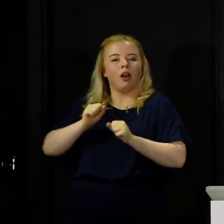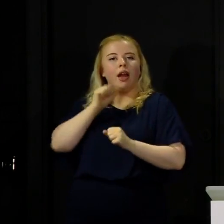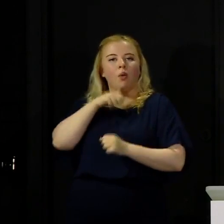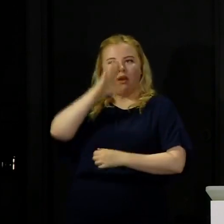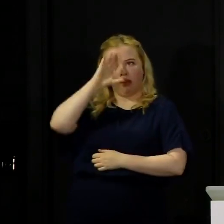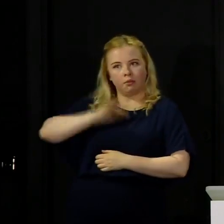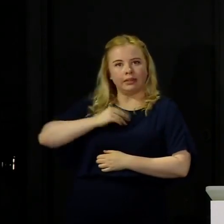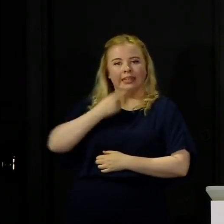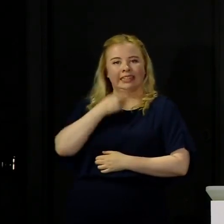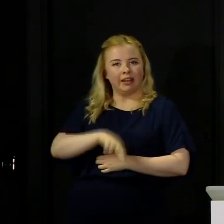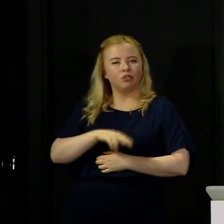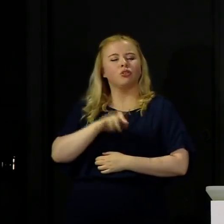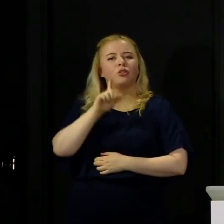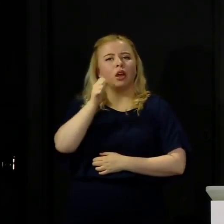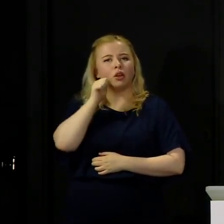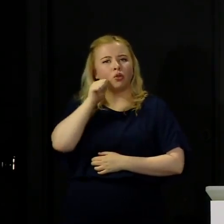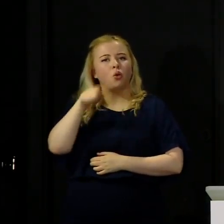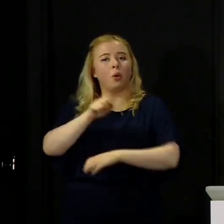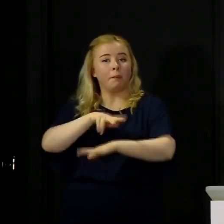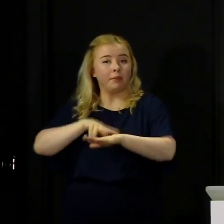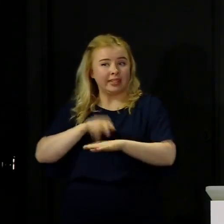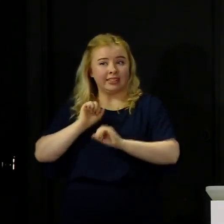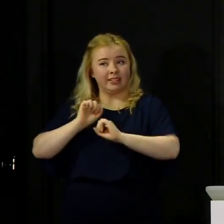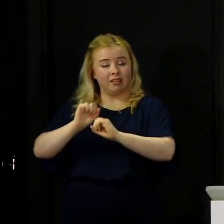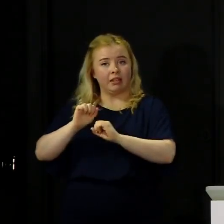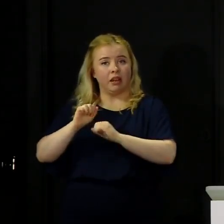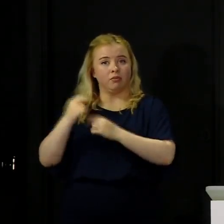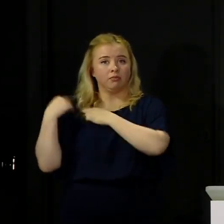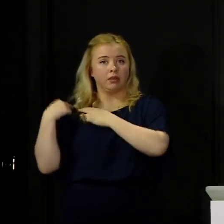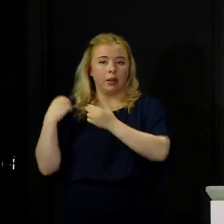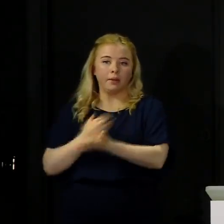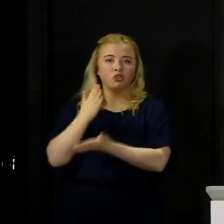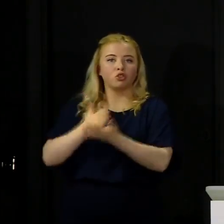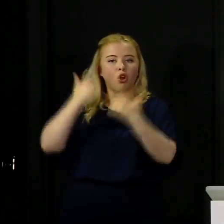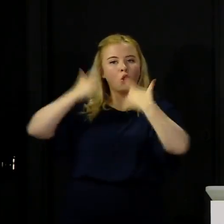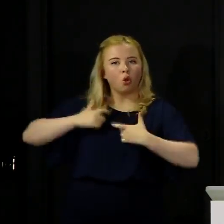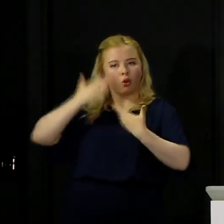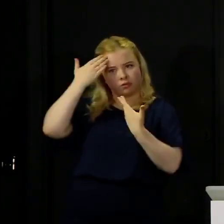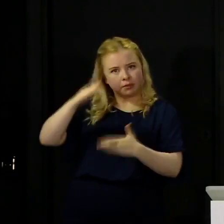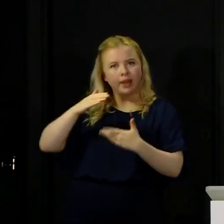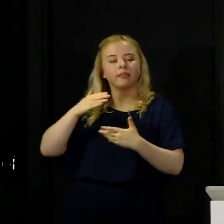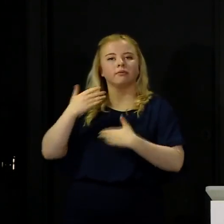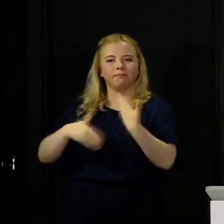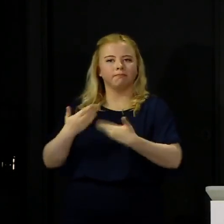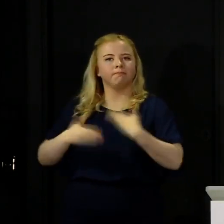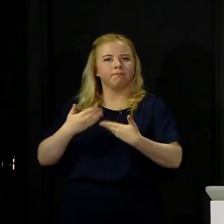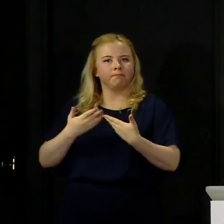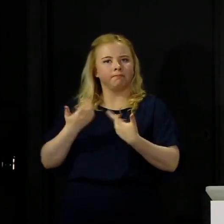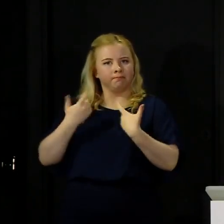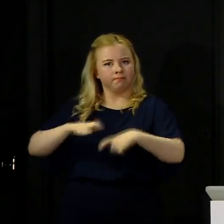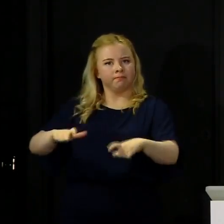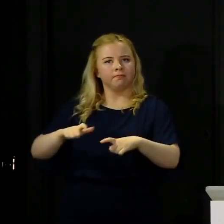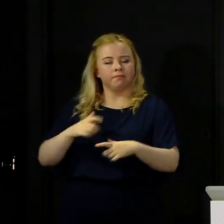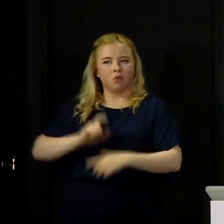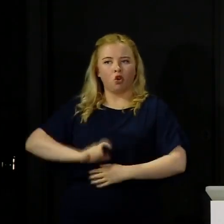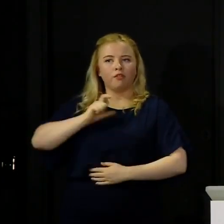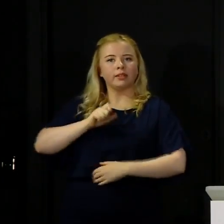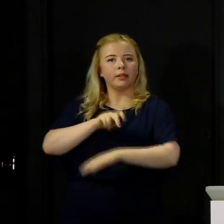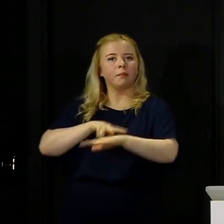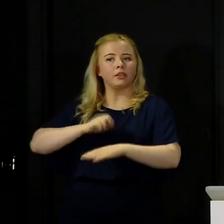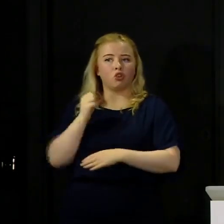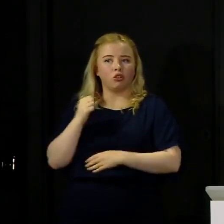course of the afternoon. It is, of course, for the police to ensure that the law is respected and order is maintained, and I have every confidence in Police